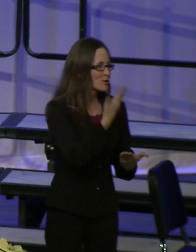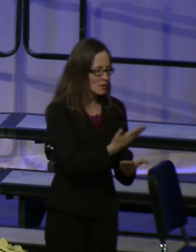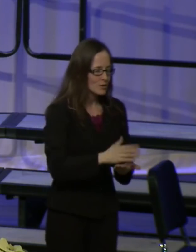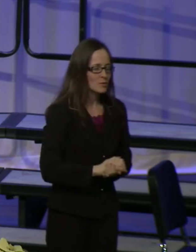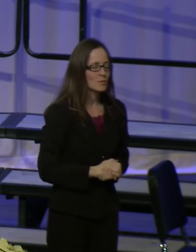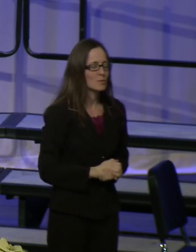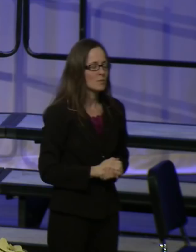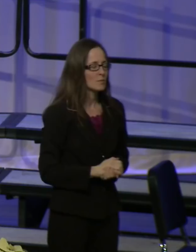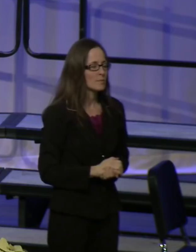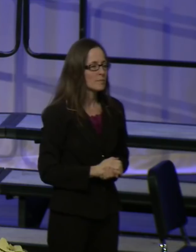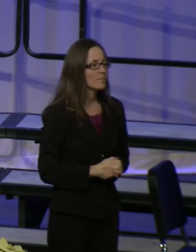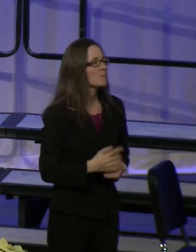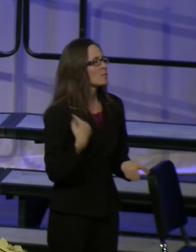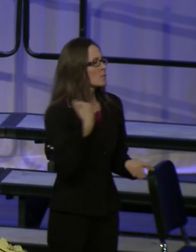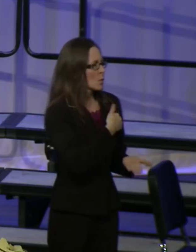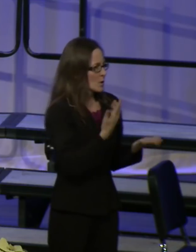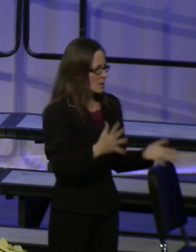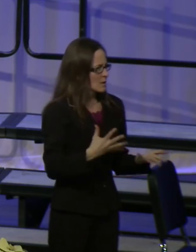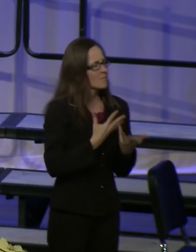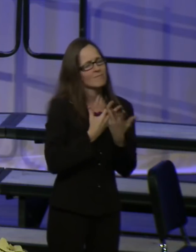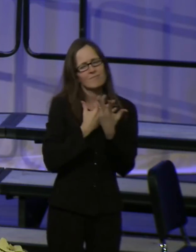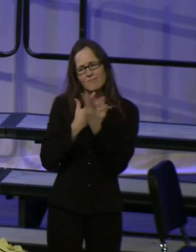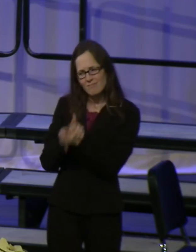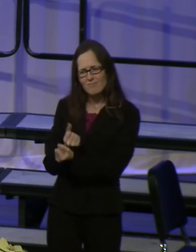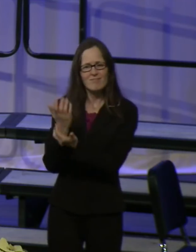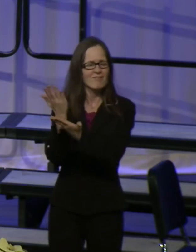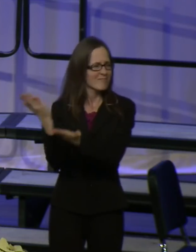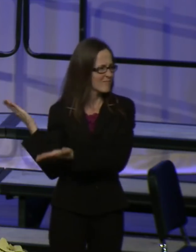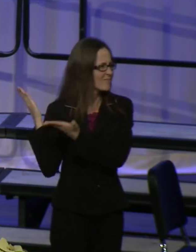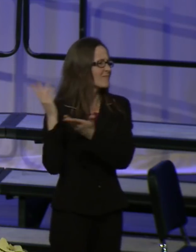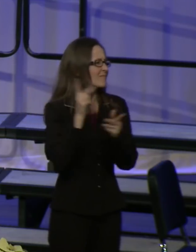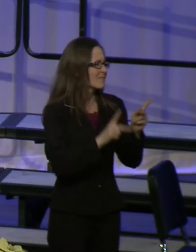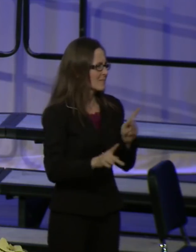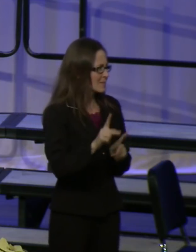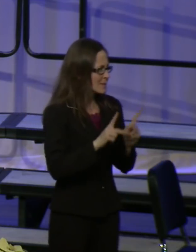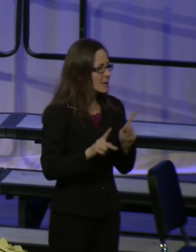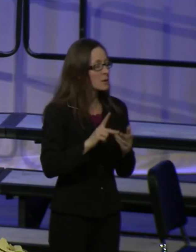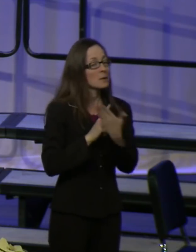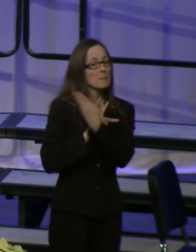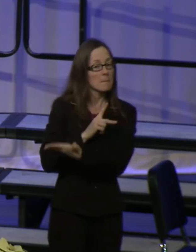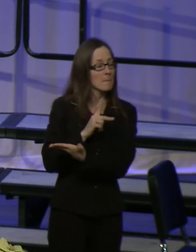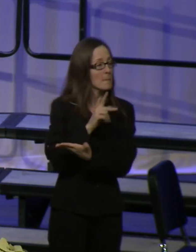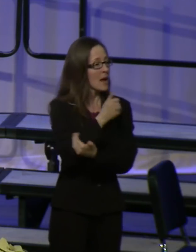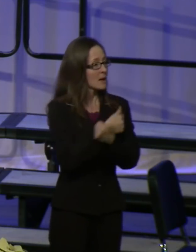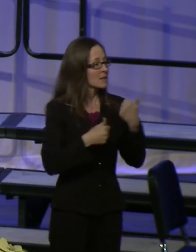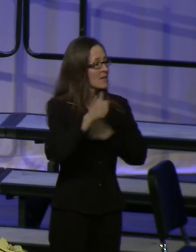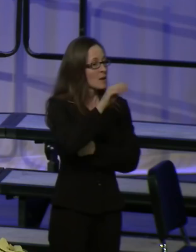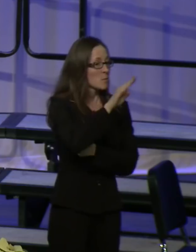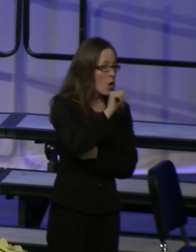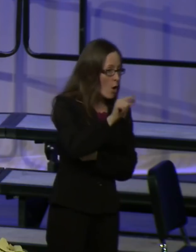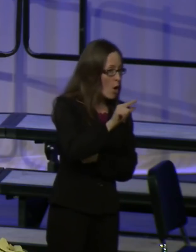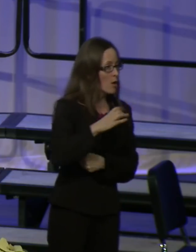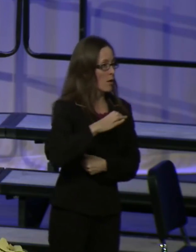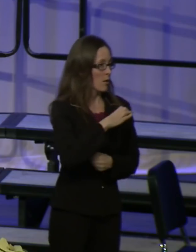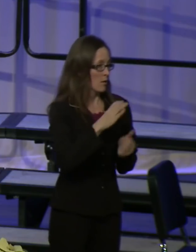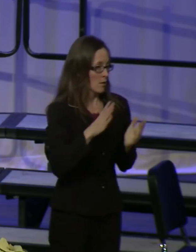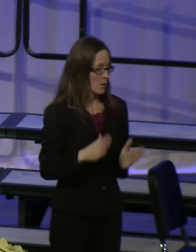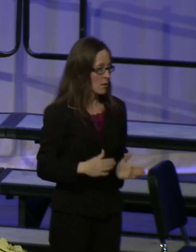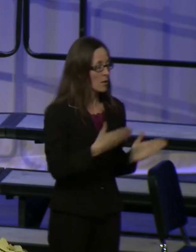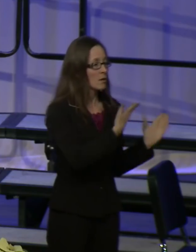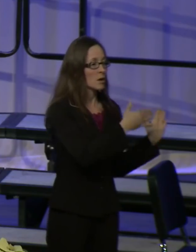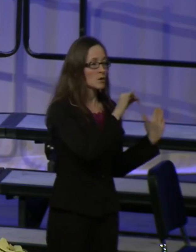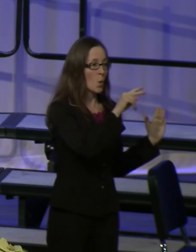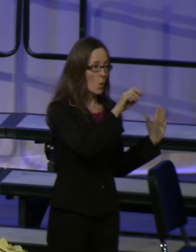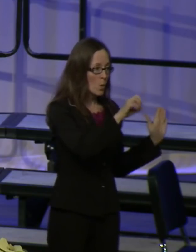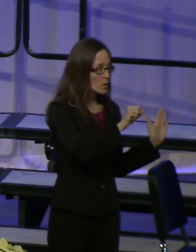we have placed our trust in these people, in County Executive Ball and Council Members Jones, Jung,